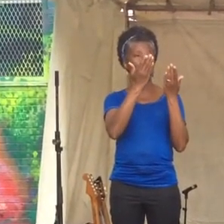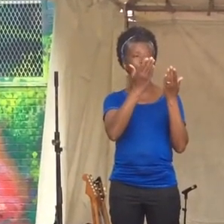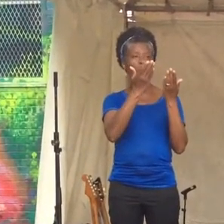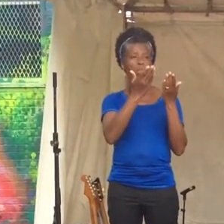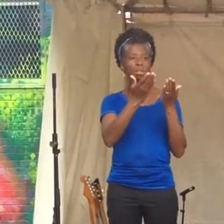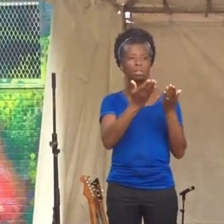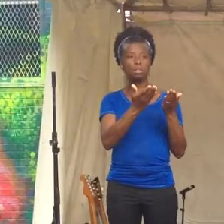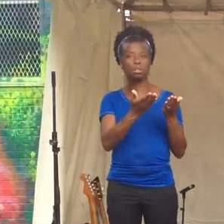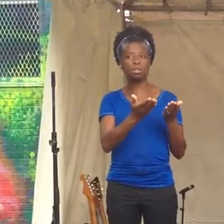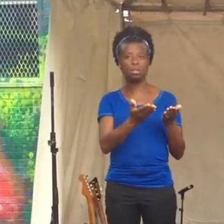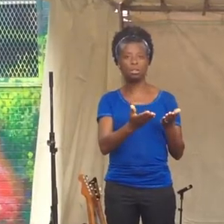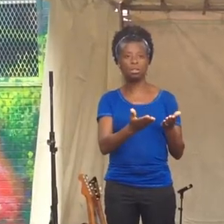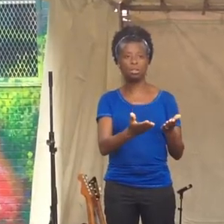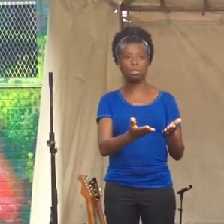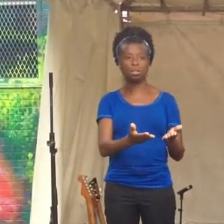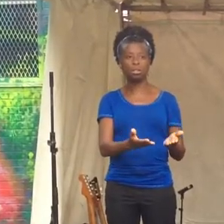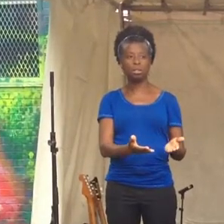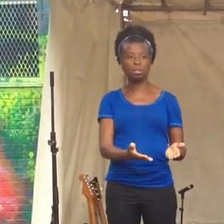says he.